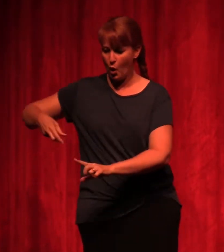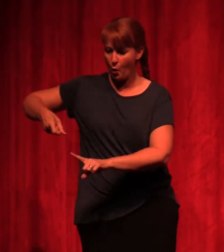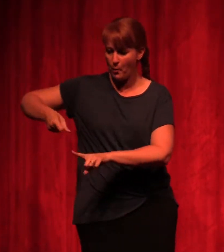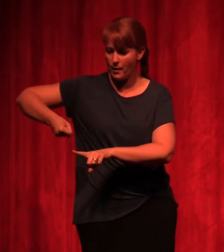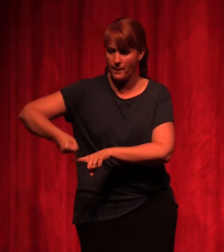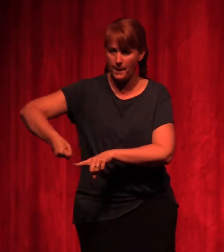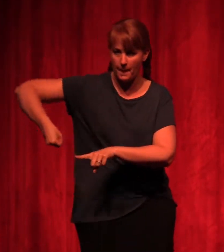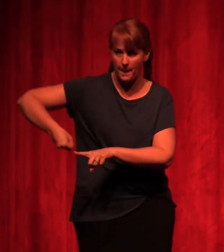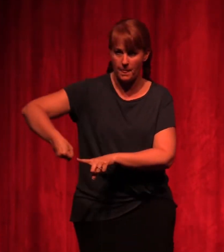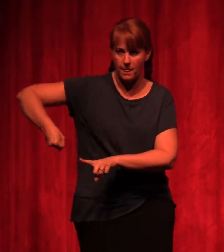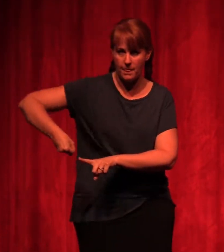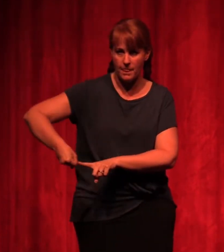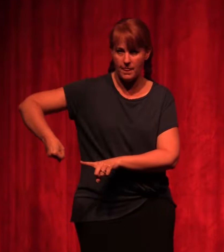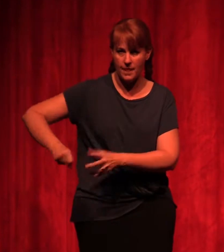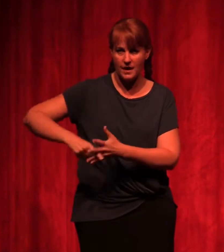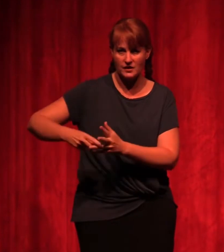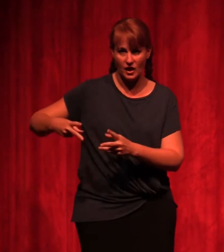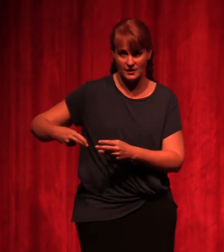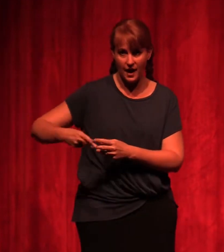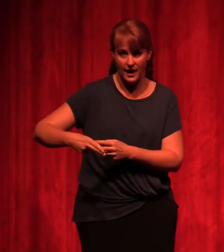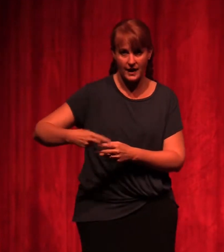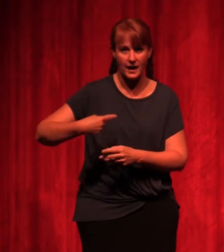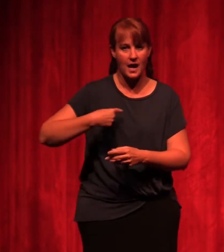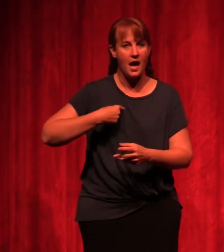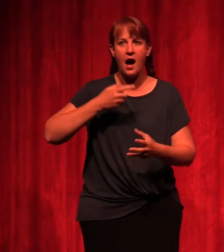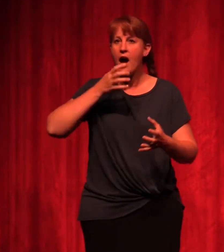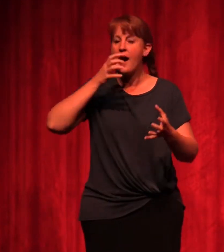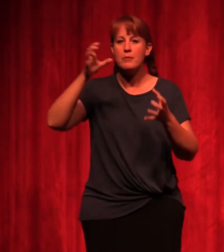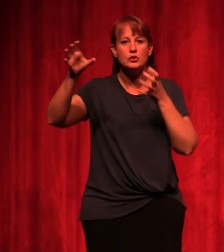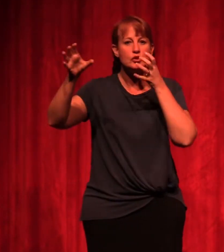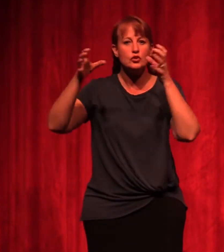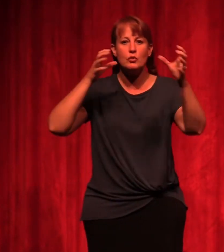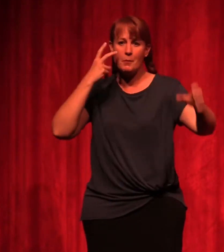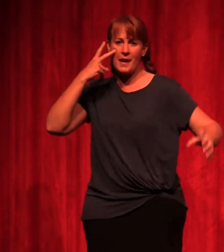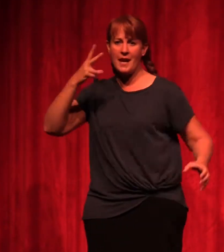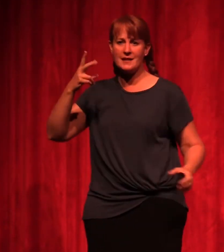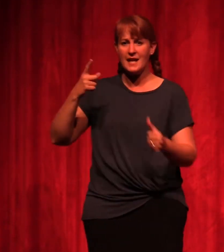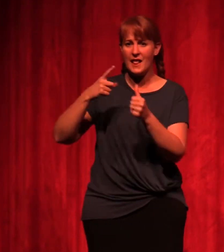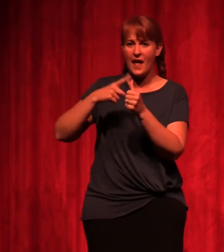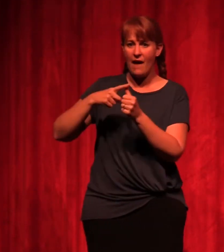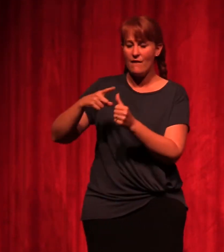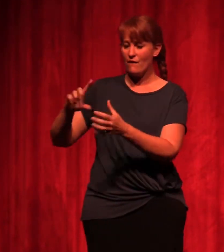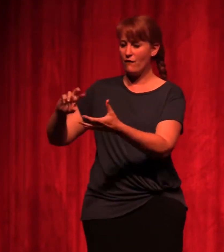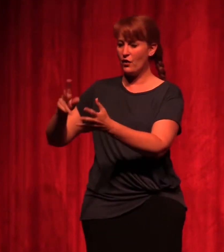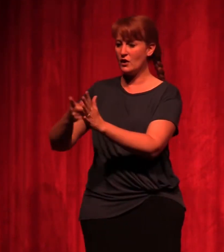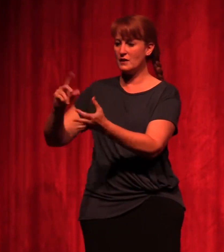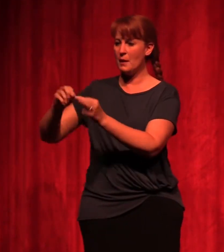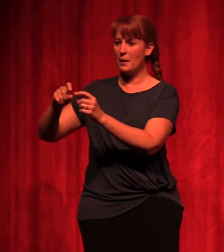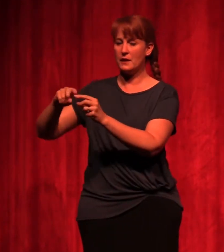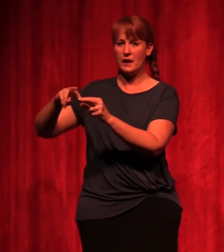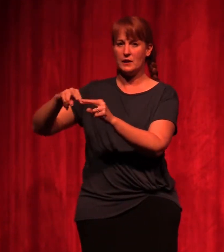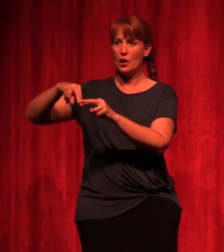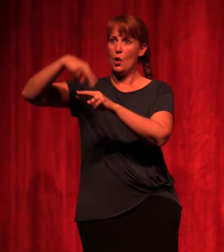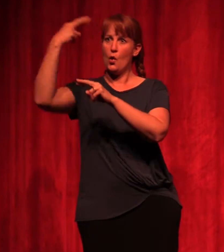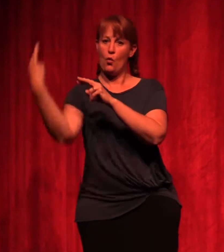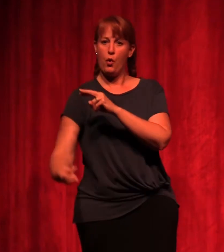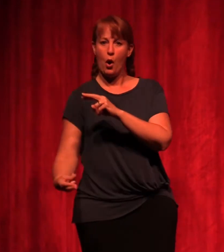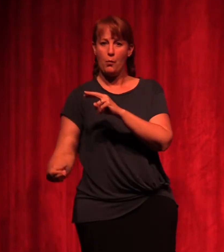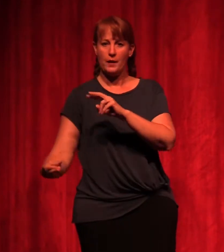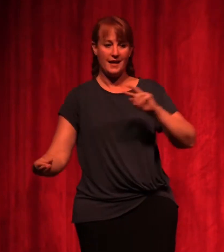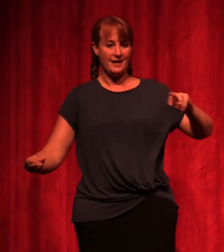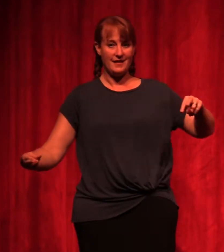set of anchors. And I am just screaming, and I see that first set of anchors go, and I see Nyandak's rope caught by that